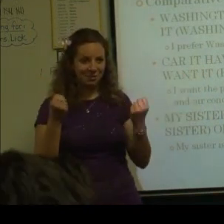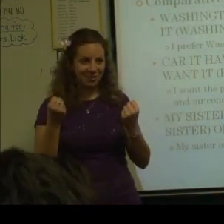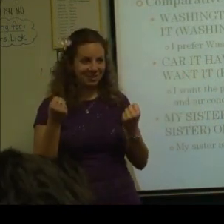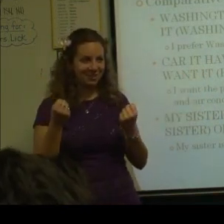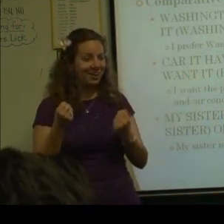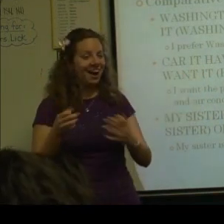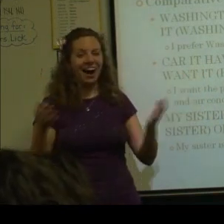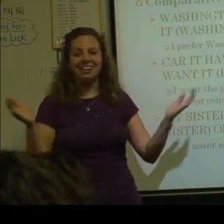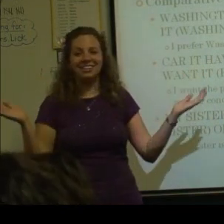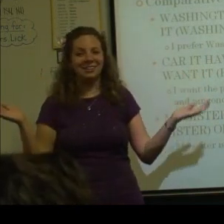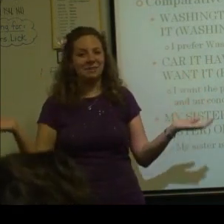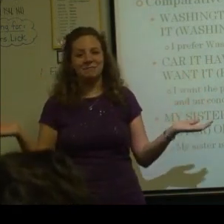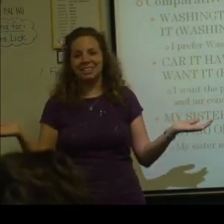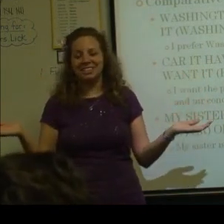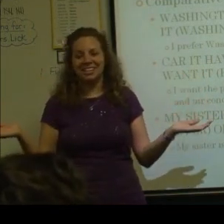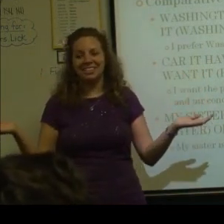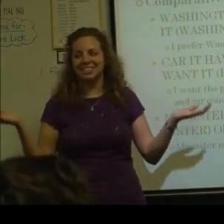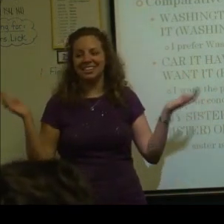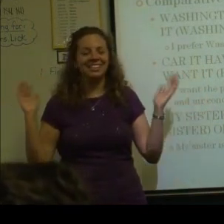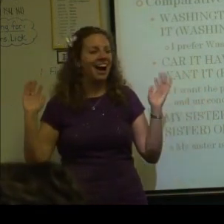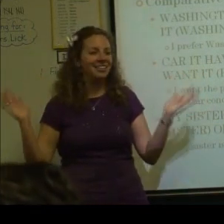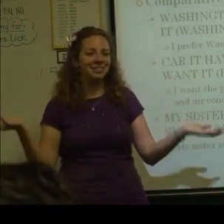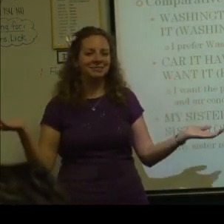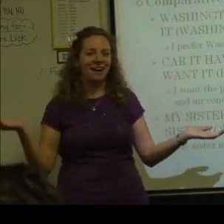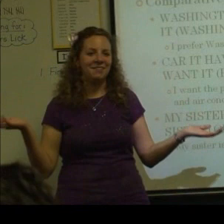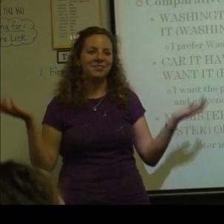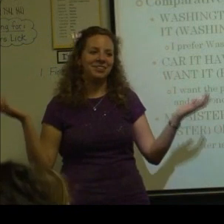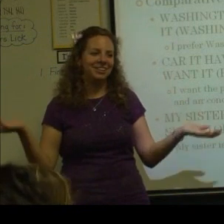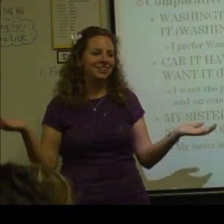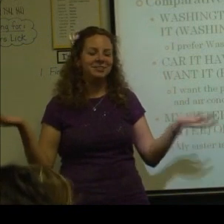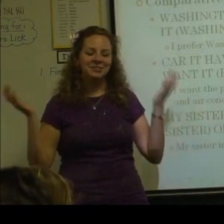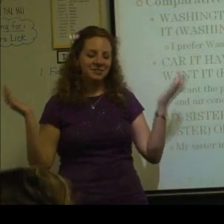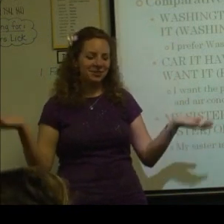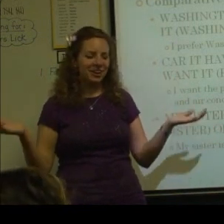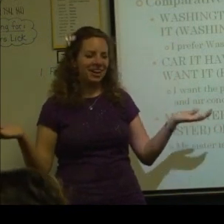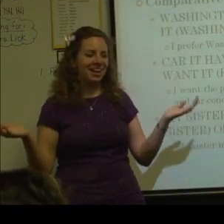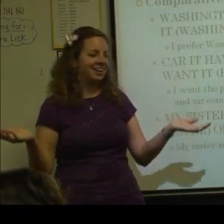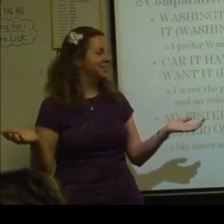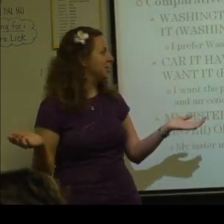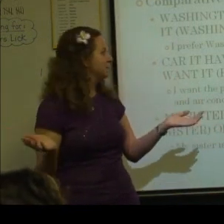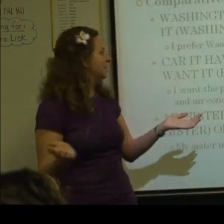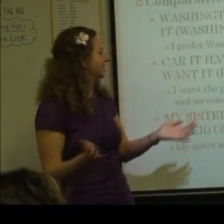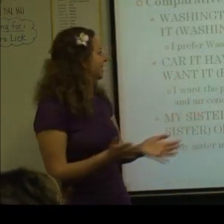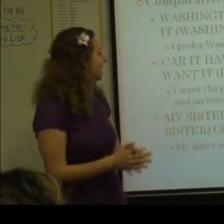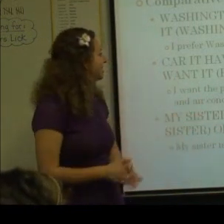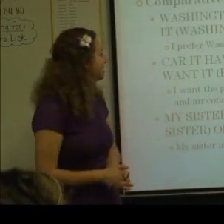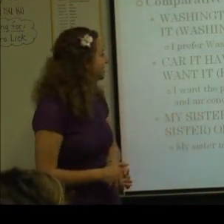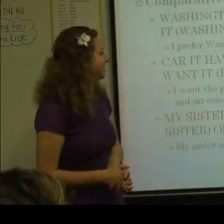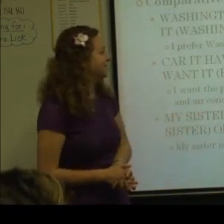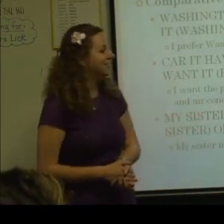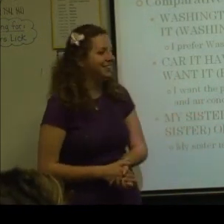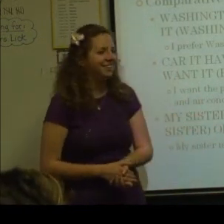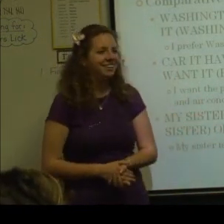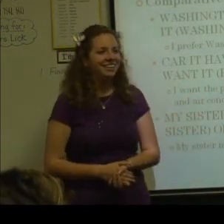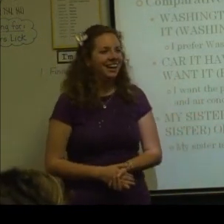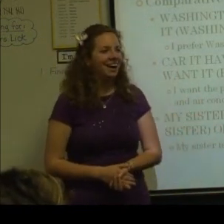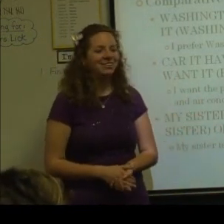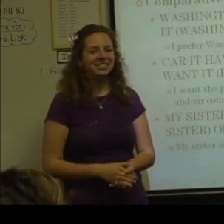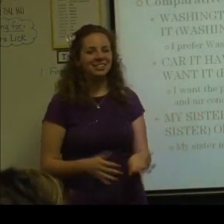we're referring to. I didn't come up with these sentences. I took them out of a really great ASL book that, you know, I was going to